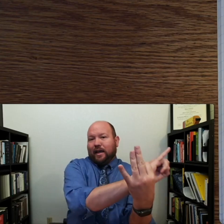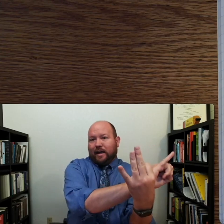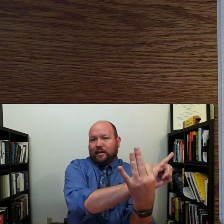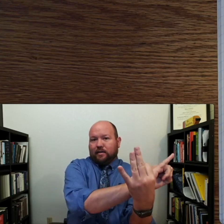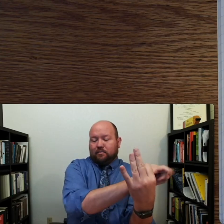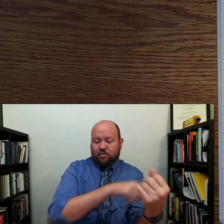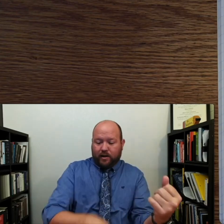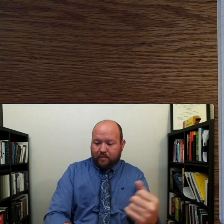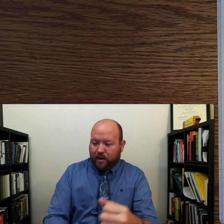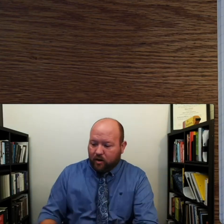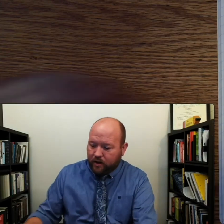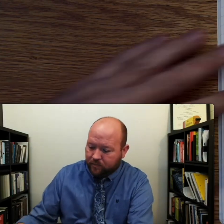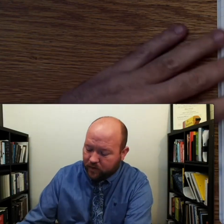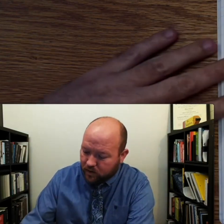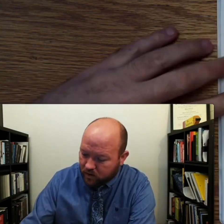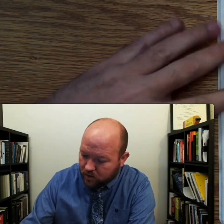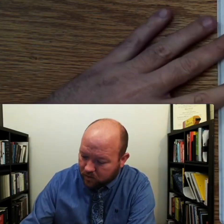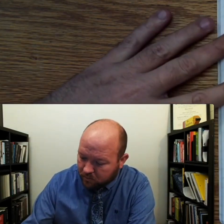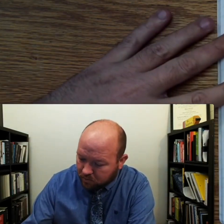Preliminary. Preliminary.